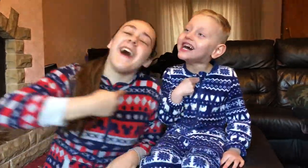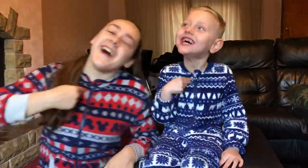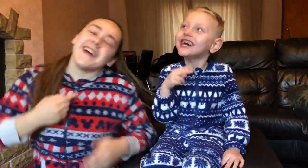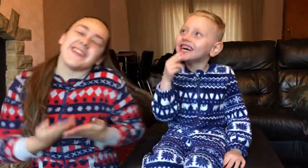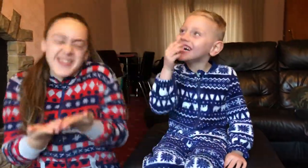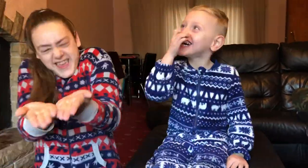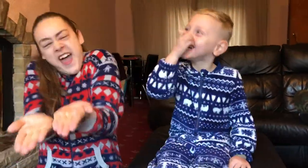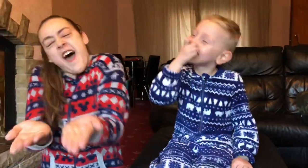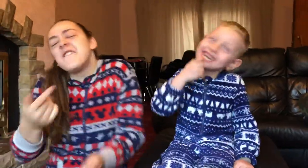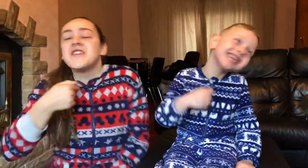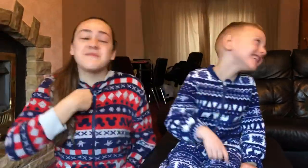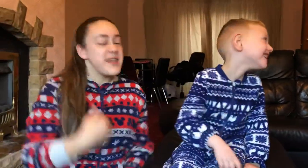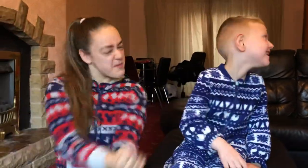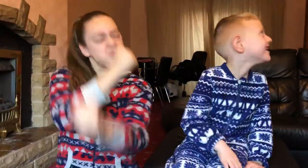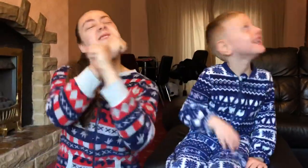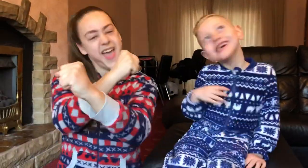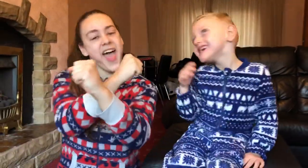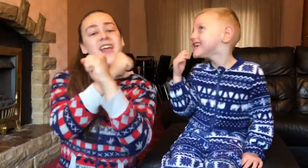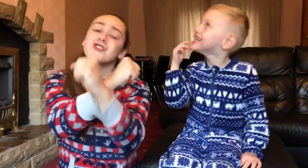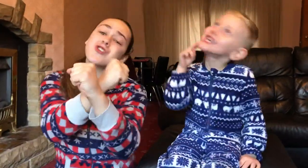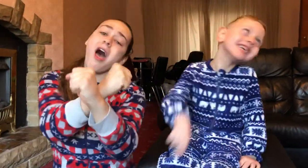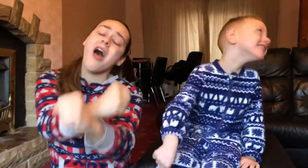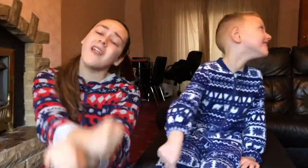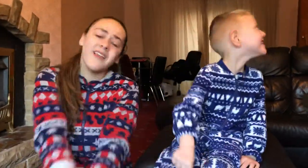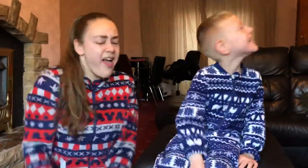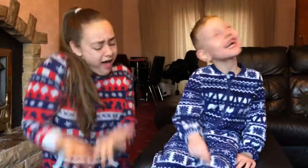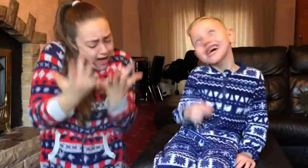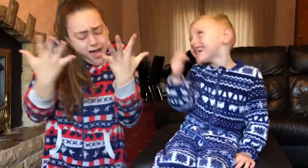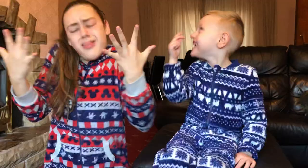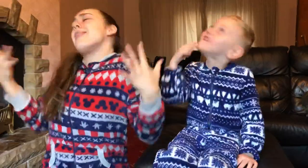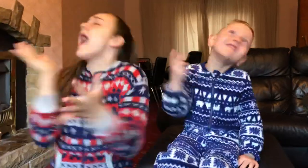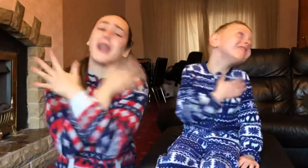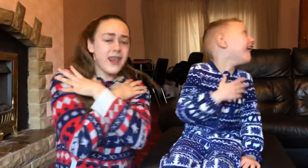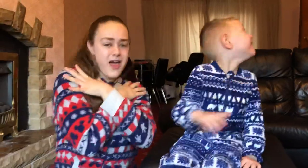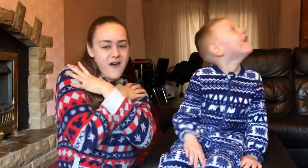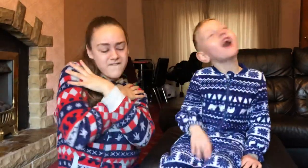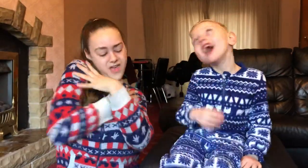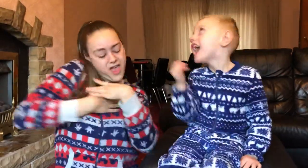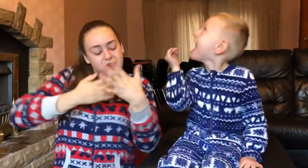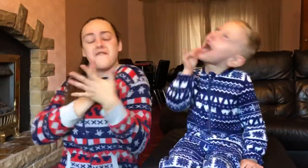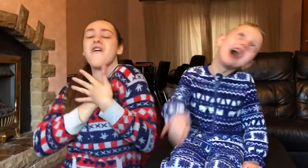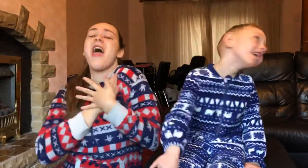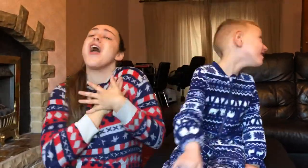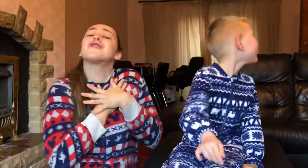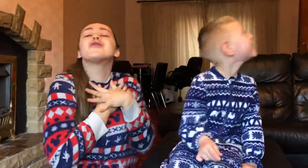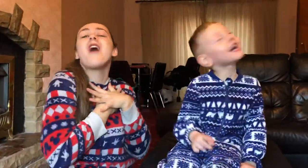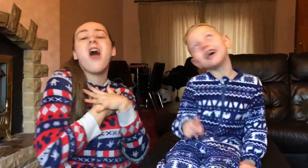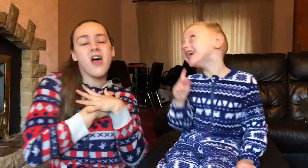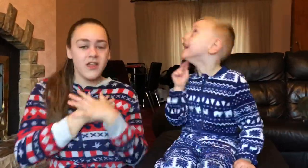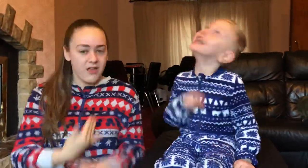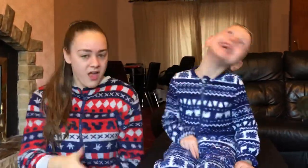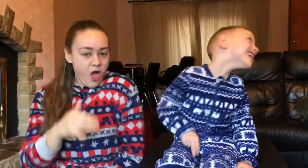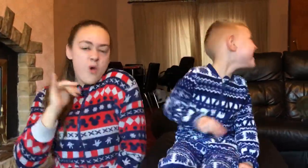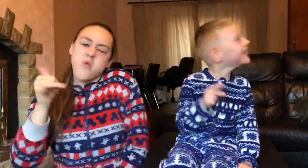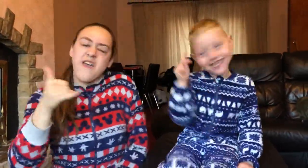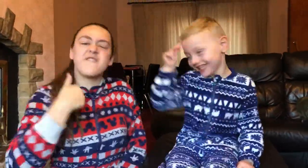She offers me protection A lot of love and affection Whether